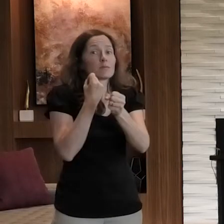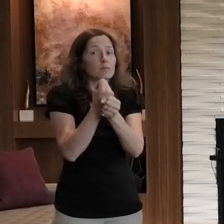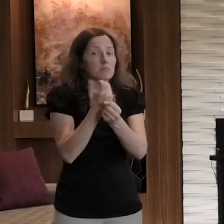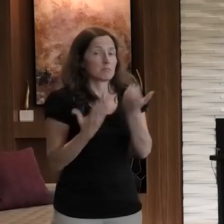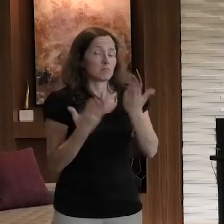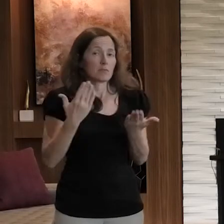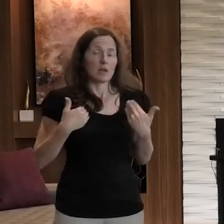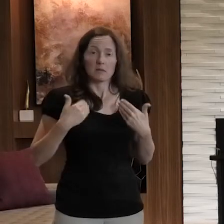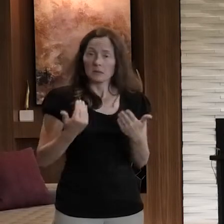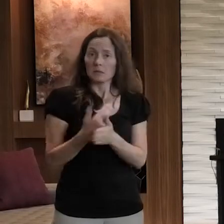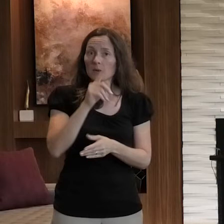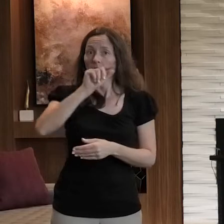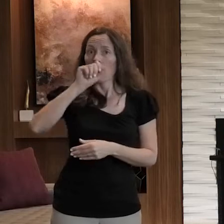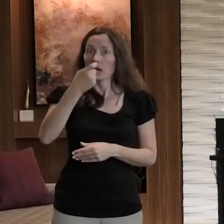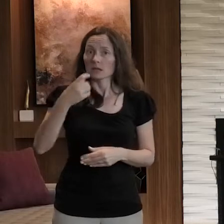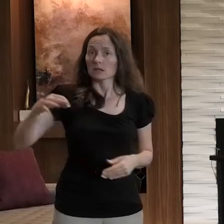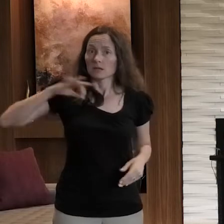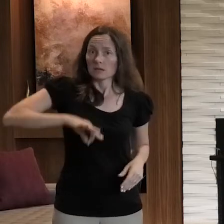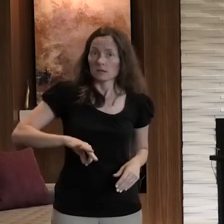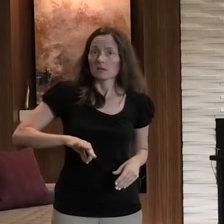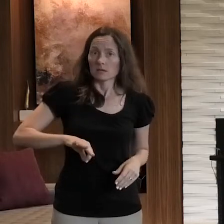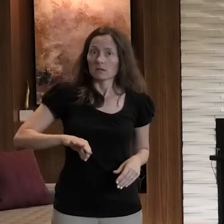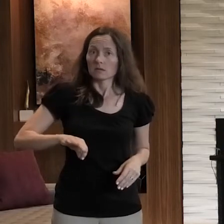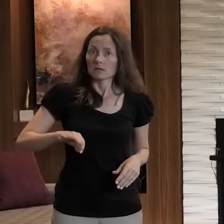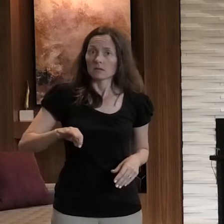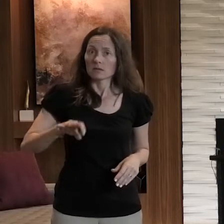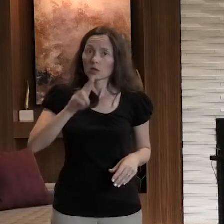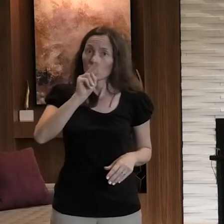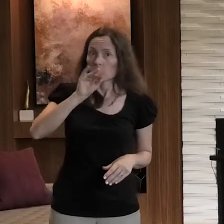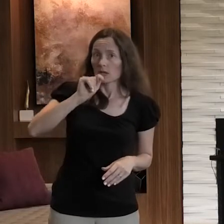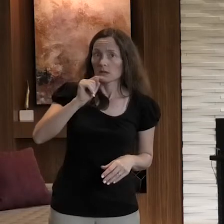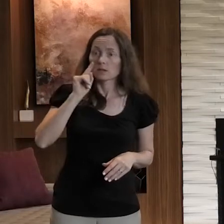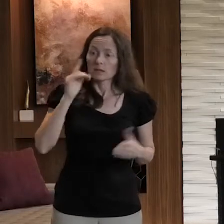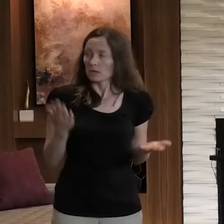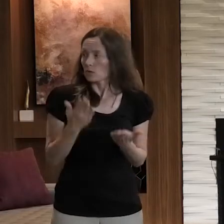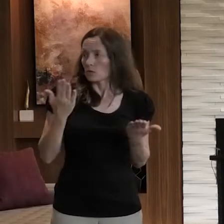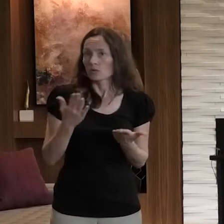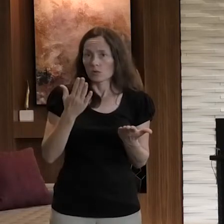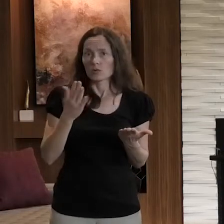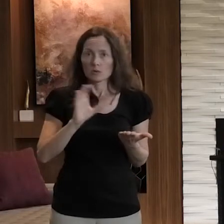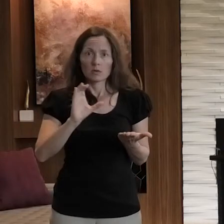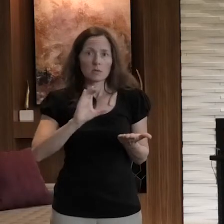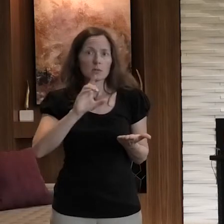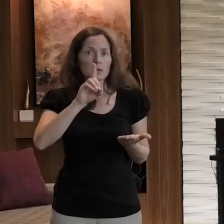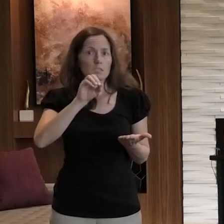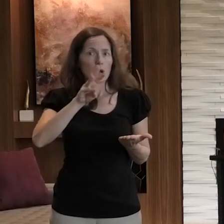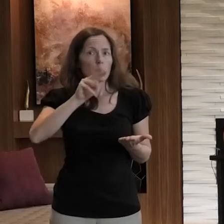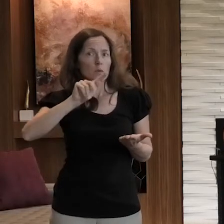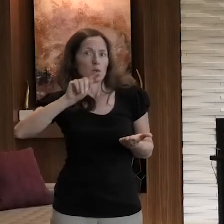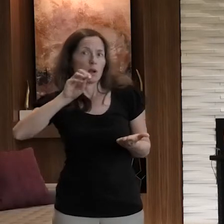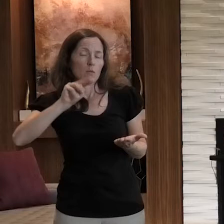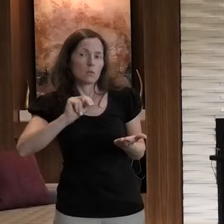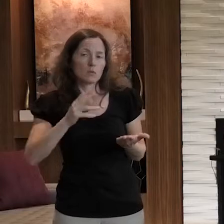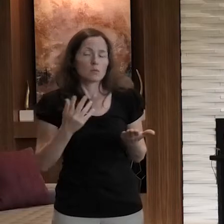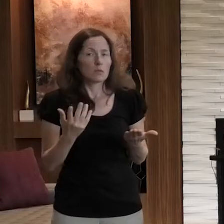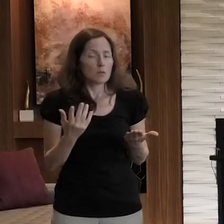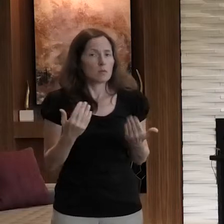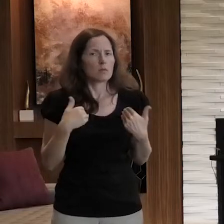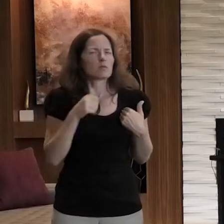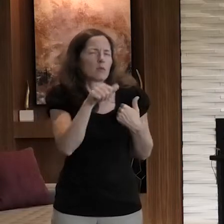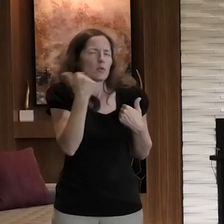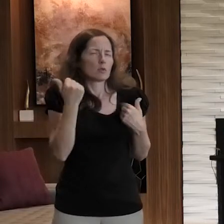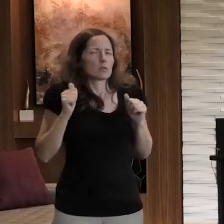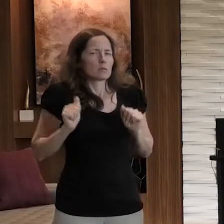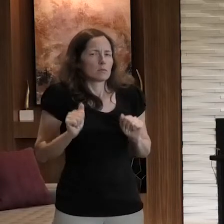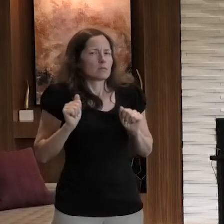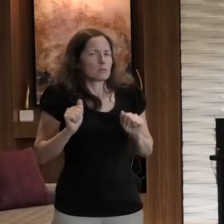units on board in downtown. We may have other affordable units on board in downtown, and so there's another